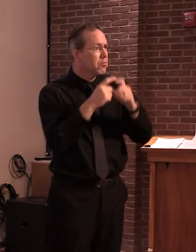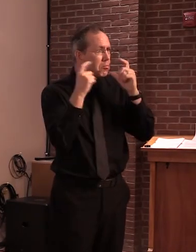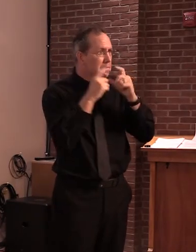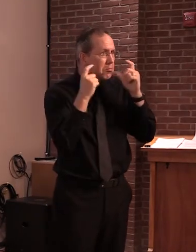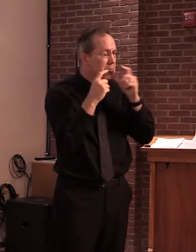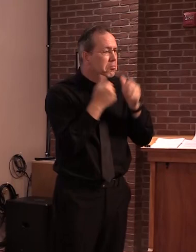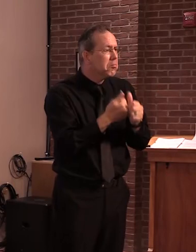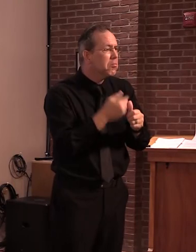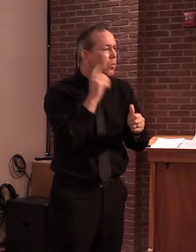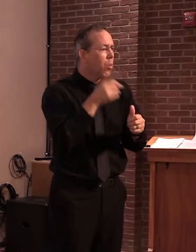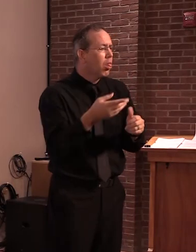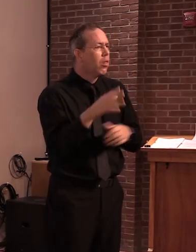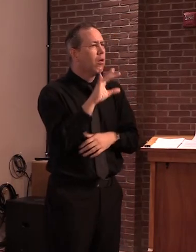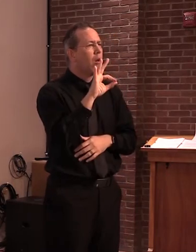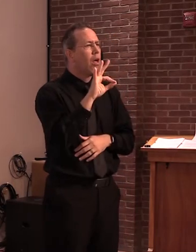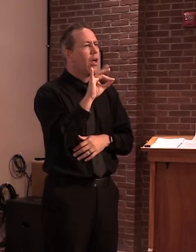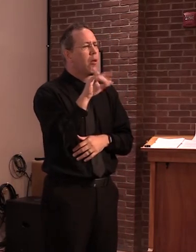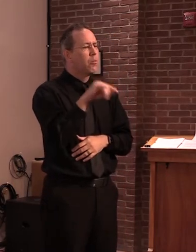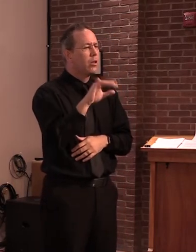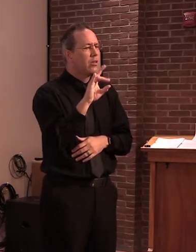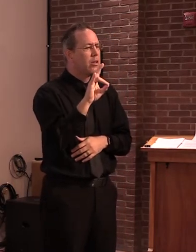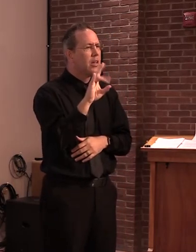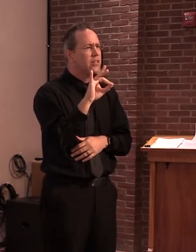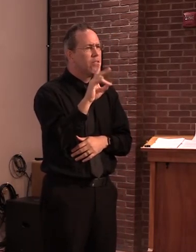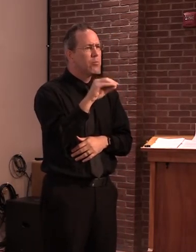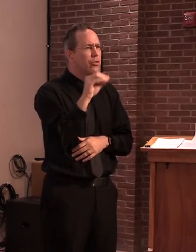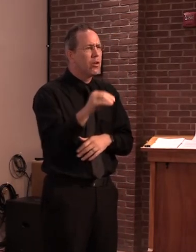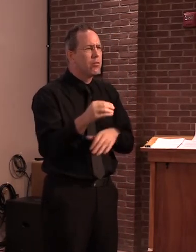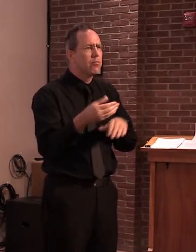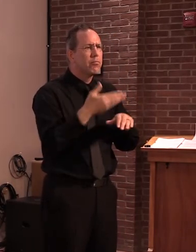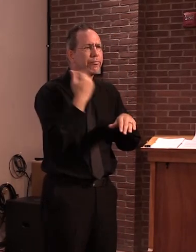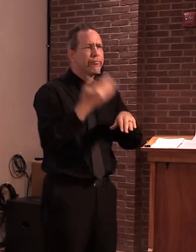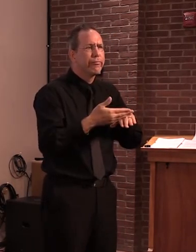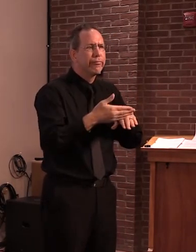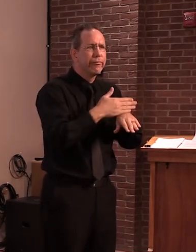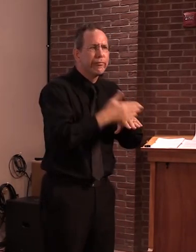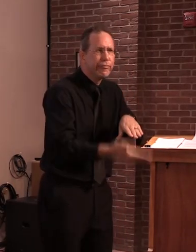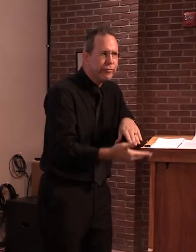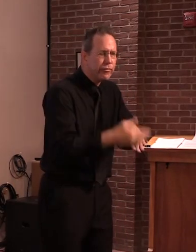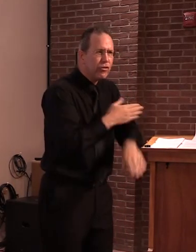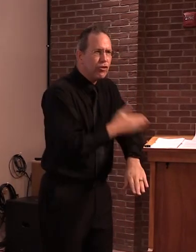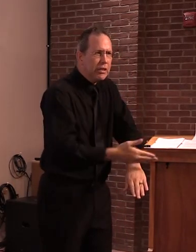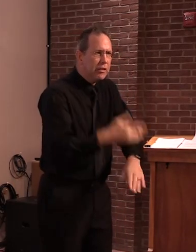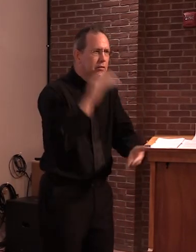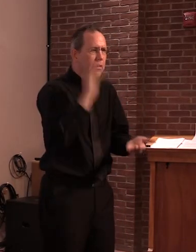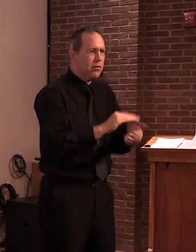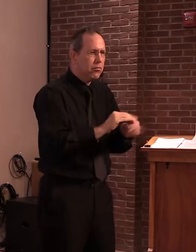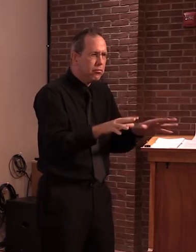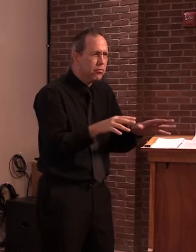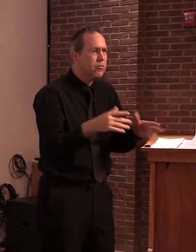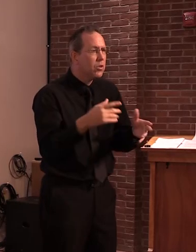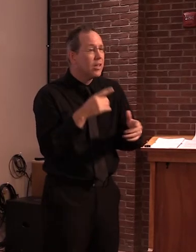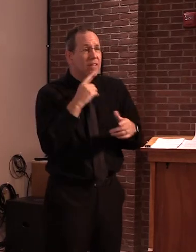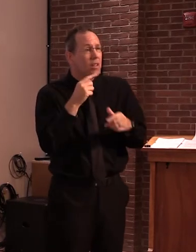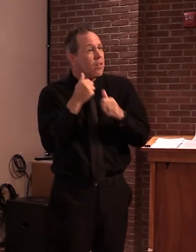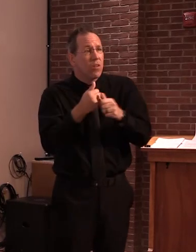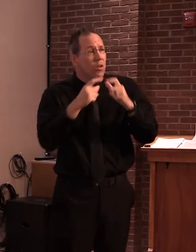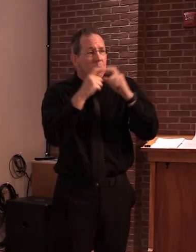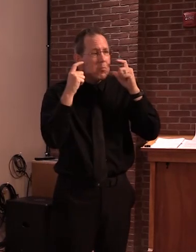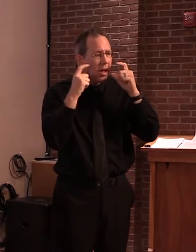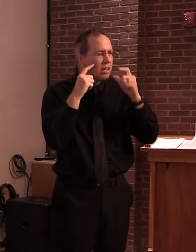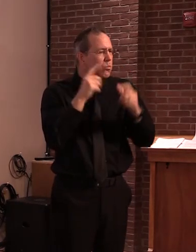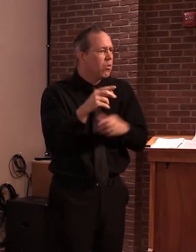would expect to see new cases decline everywhere throughout the region over the next 3 months in every single state. Even states that are expected to